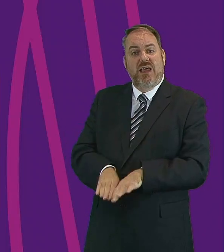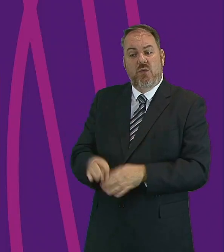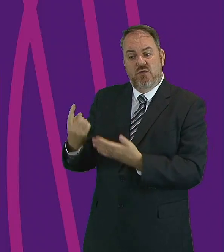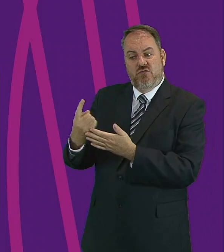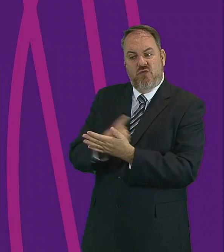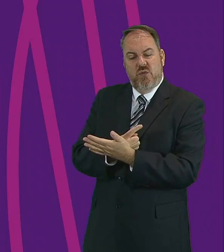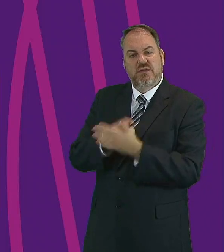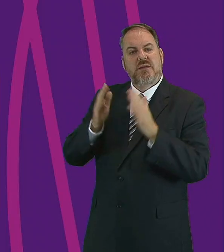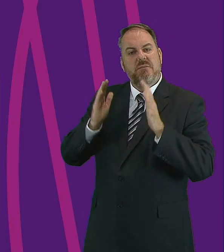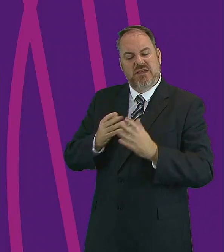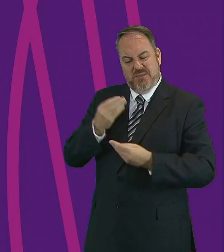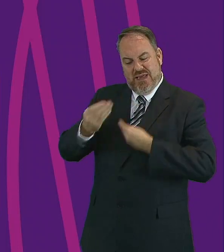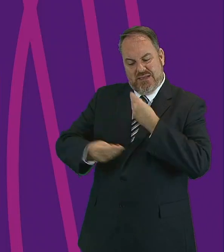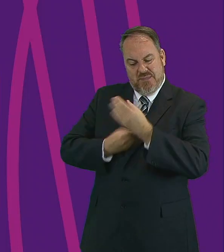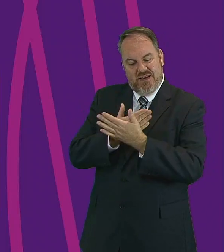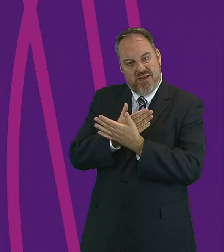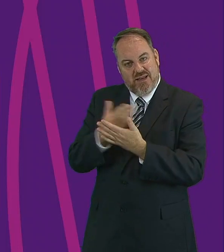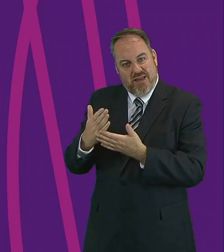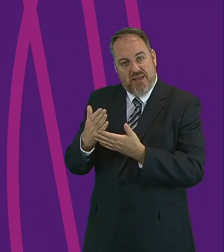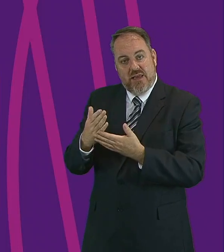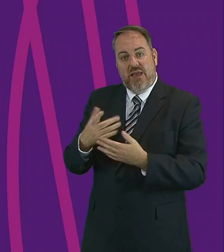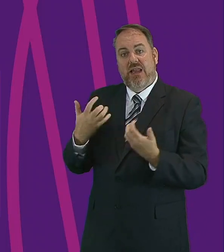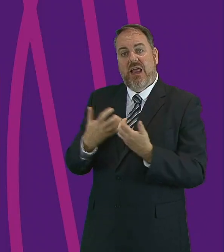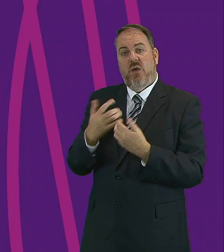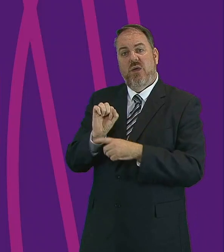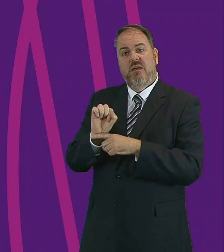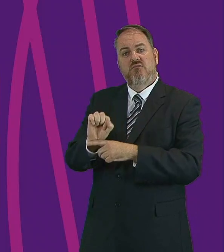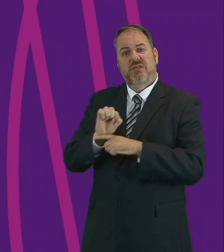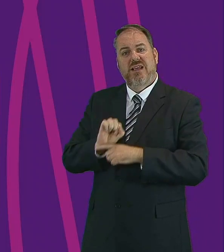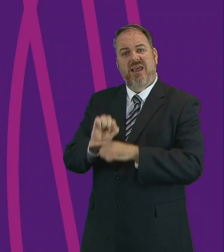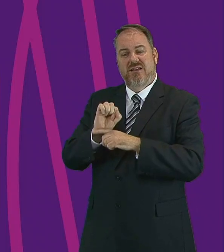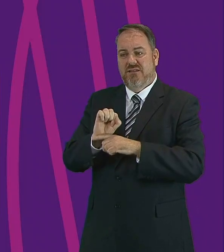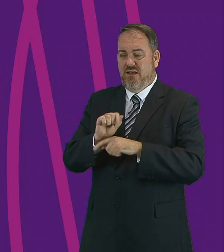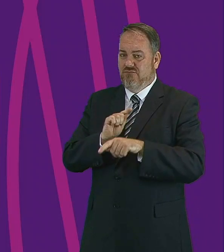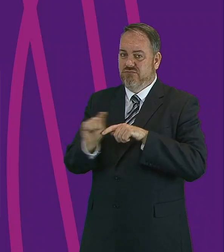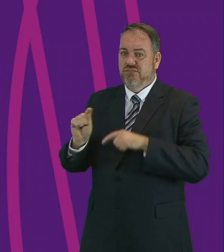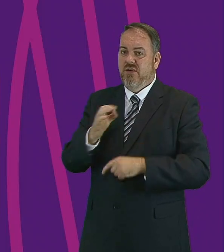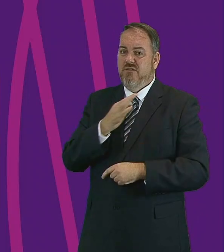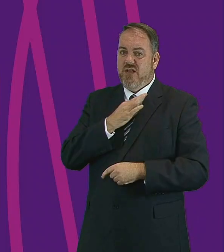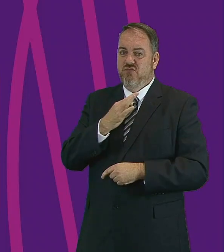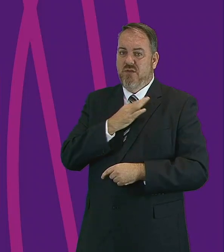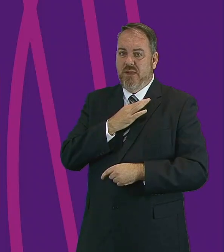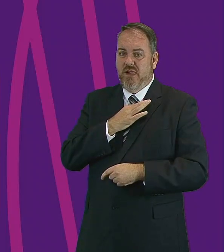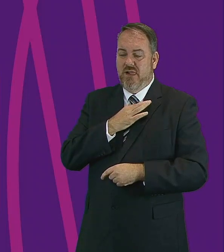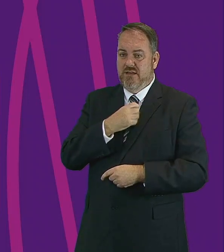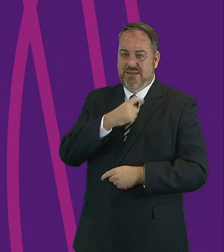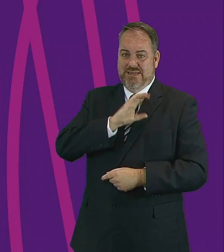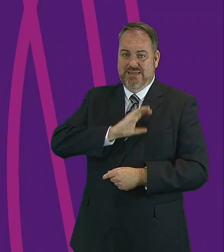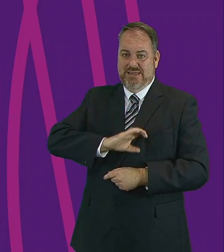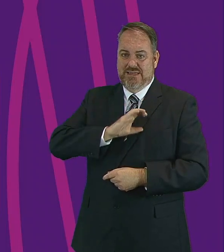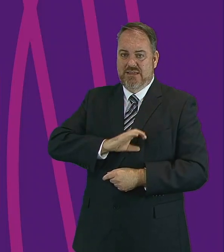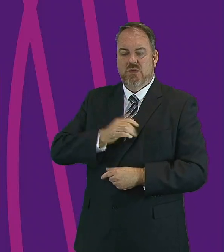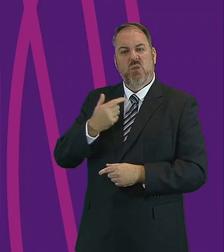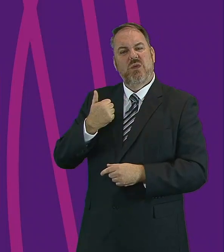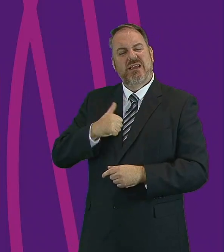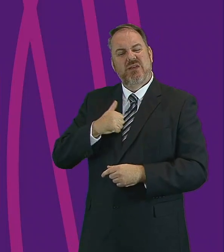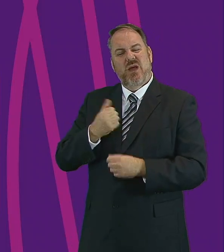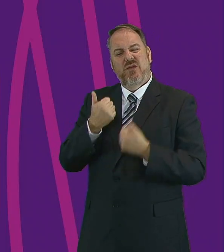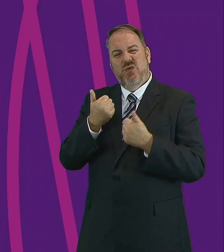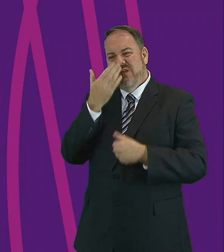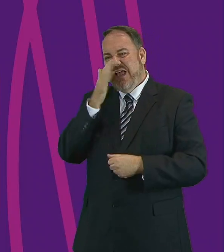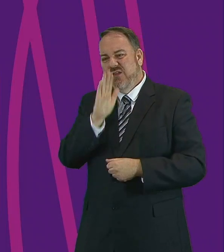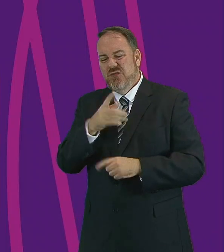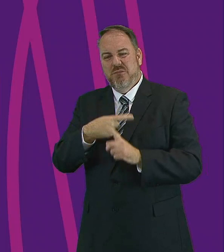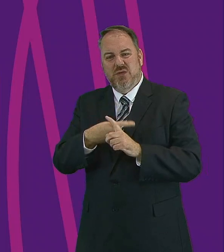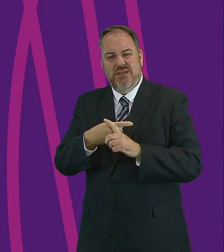restrictions will have on our most vulnerable citizens. We need unity and collective spirit across society if we're going to